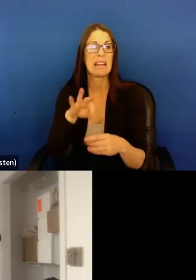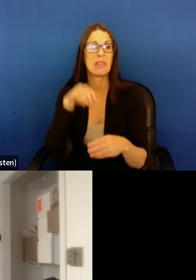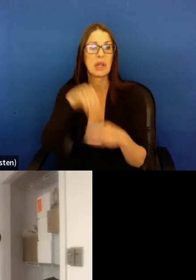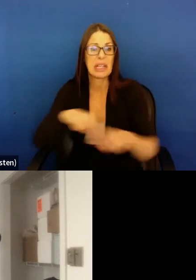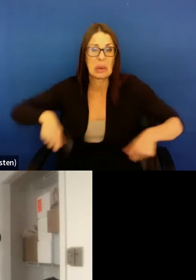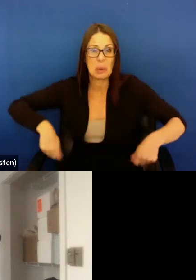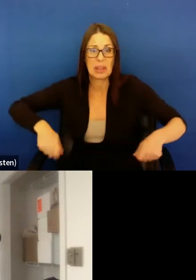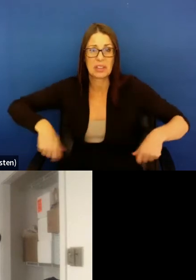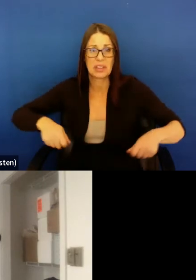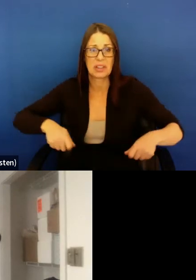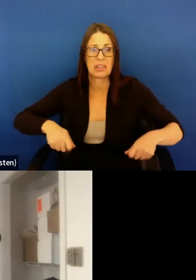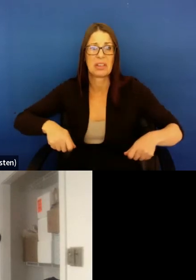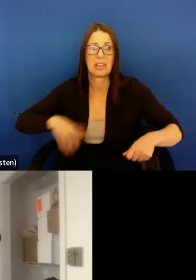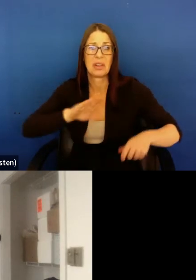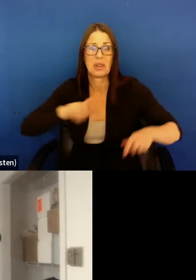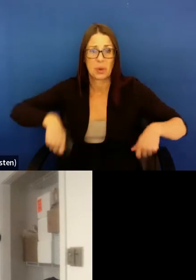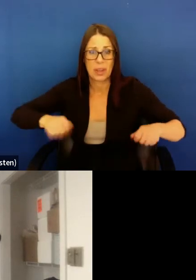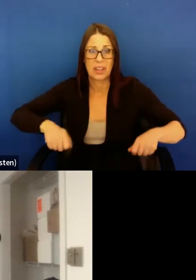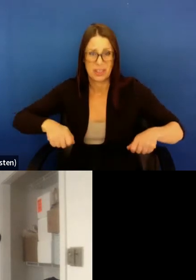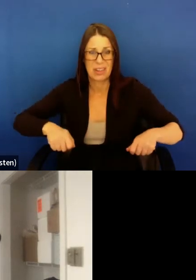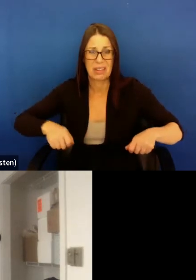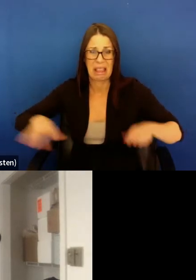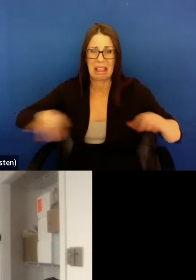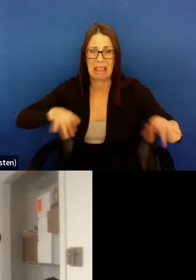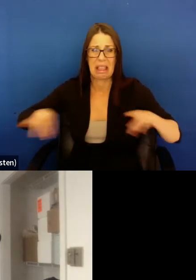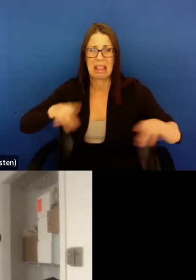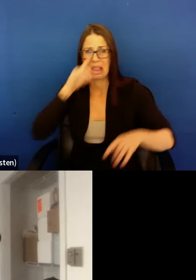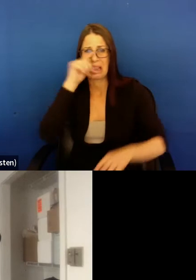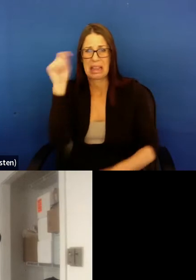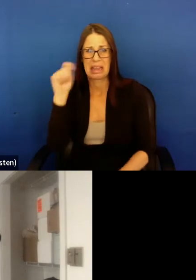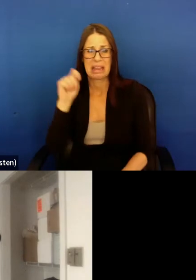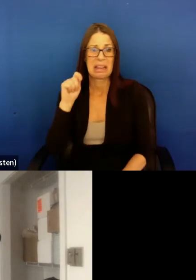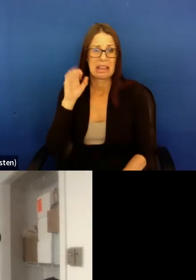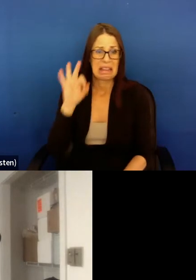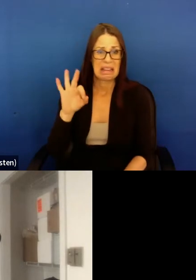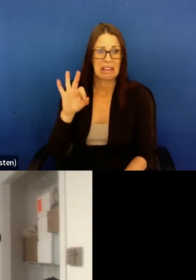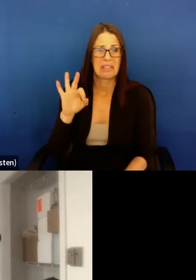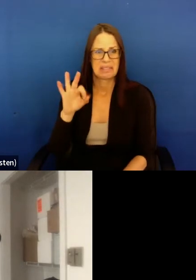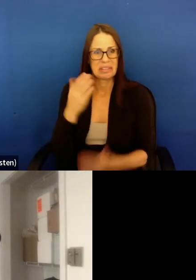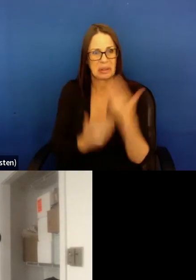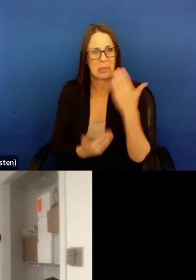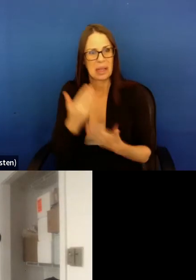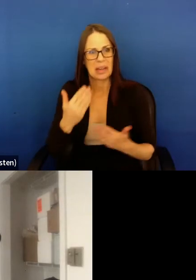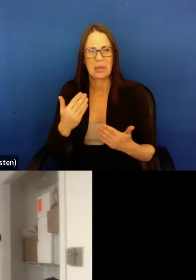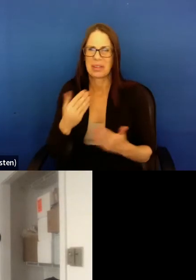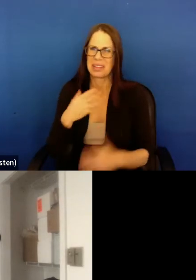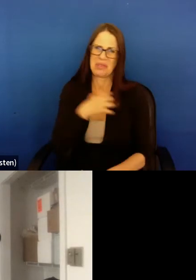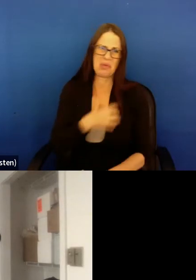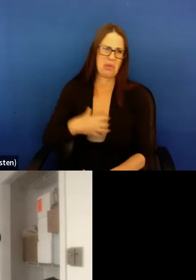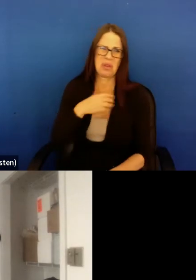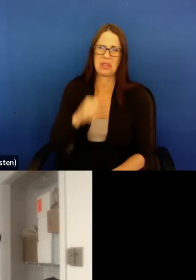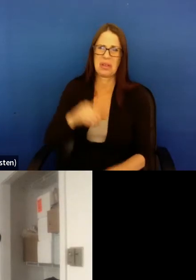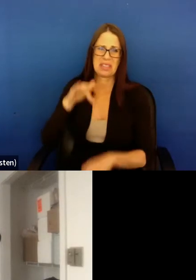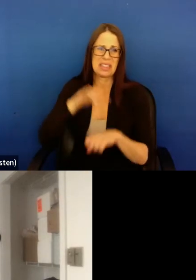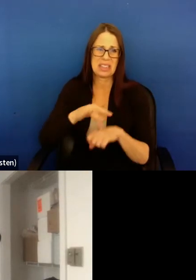them. If you're a manual chair user, that's really gross because you have to touch your wheels a lot of the time.